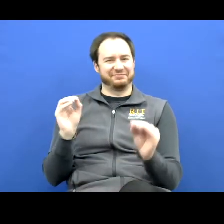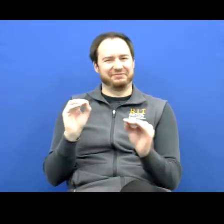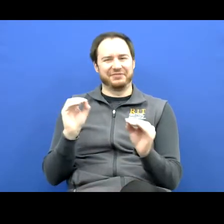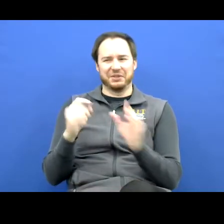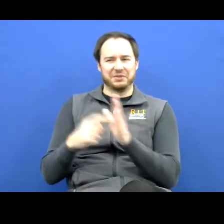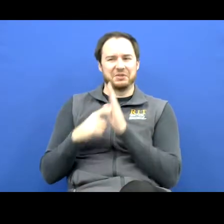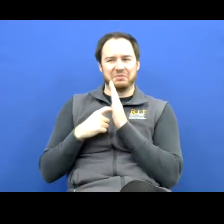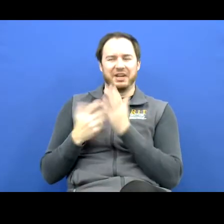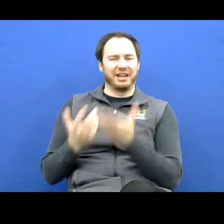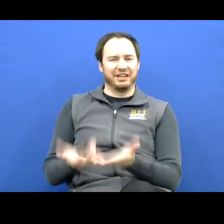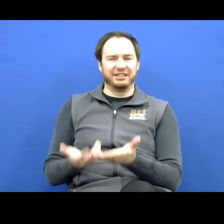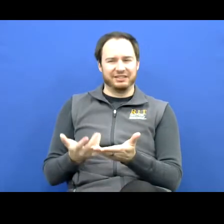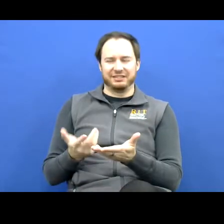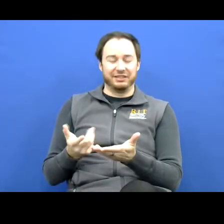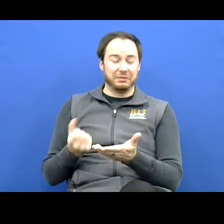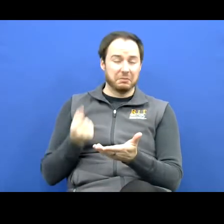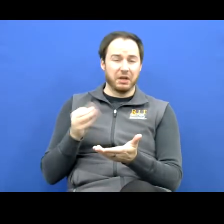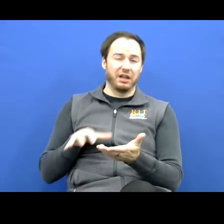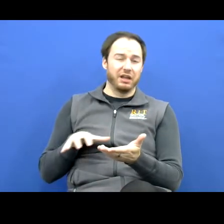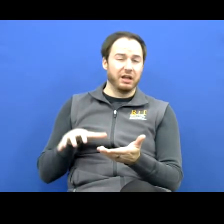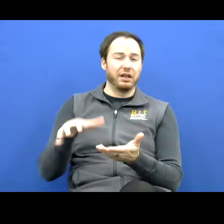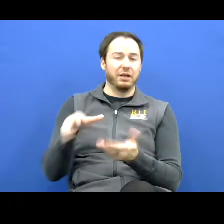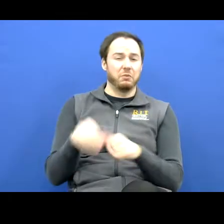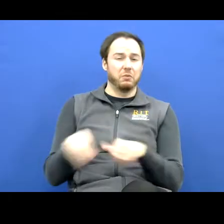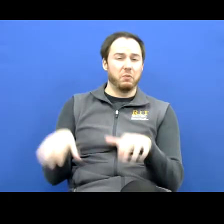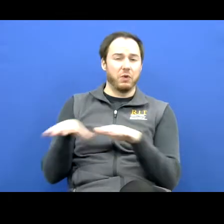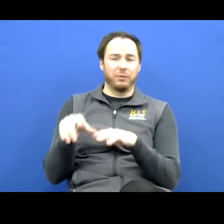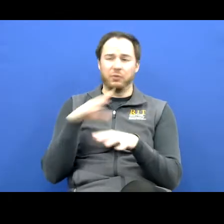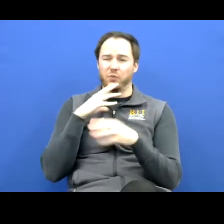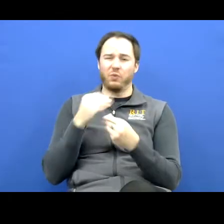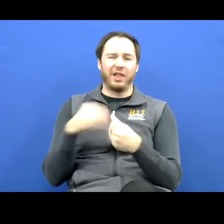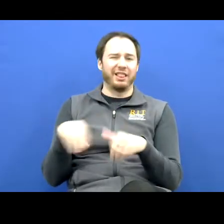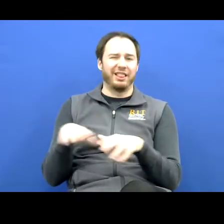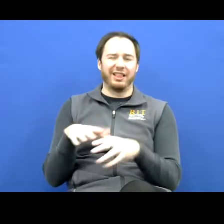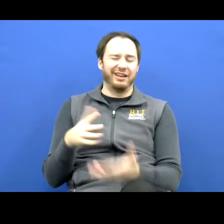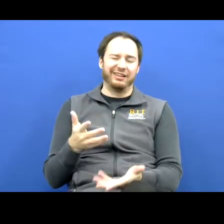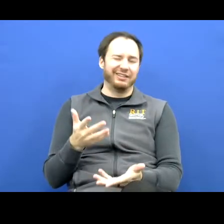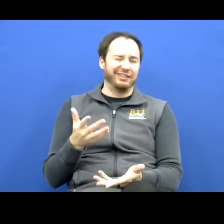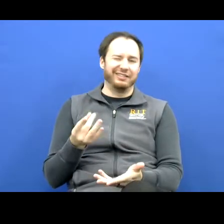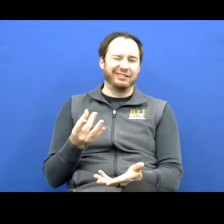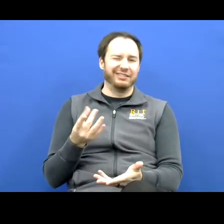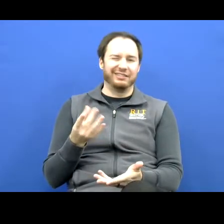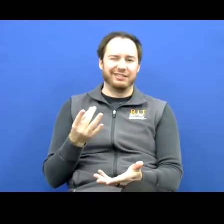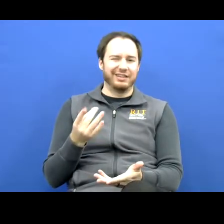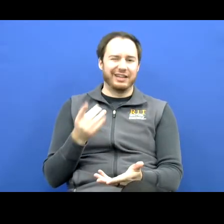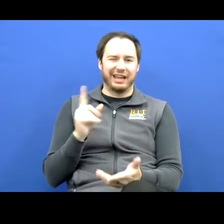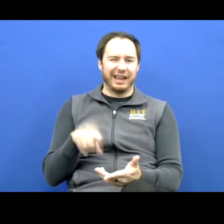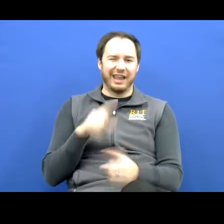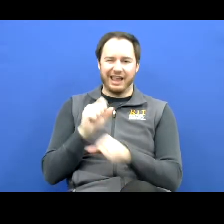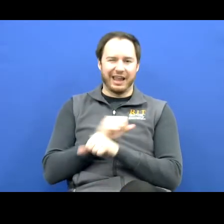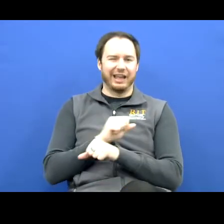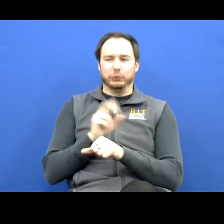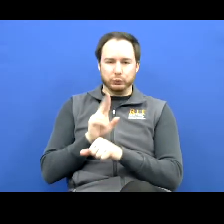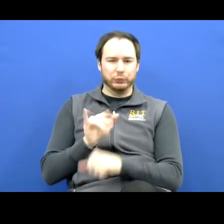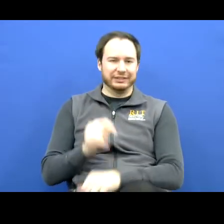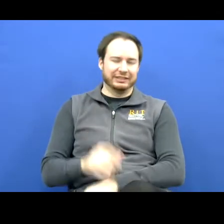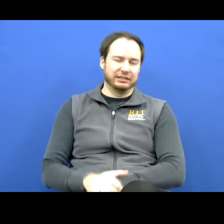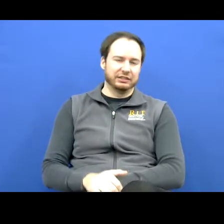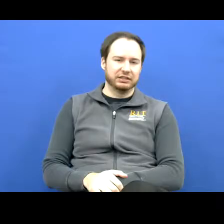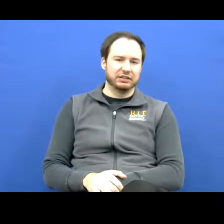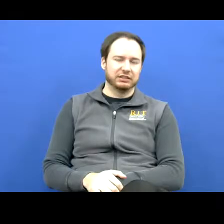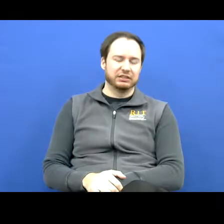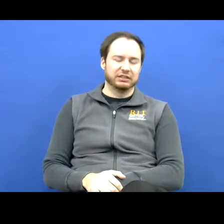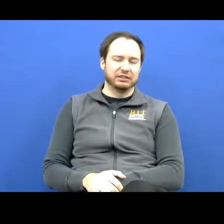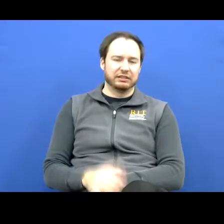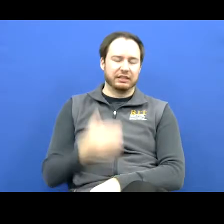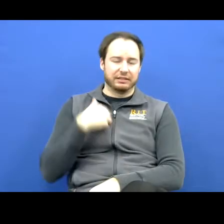demand for it because so much of that property is wetland. It's not usable property, so I